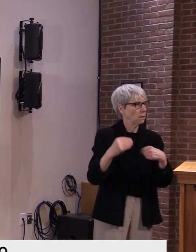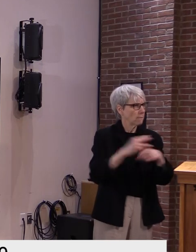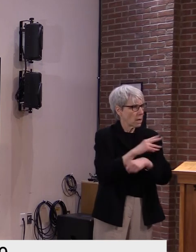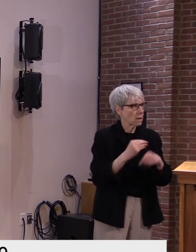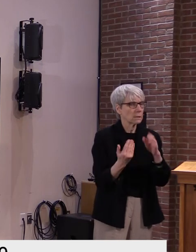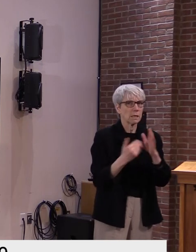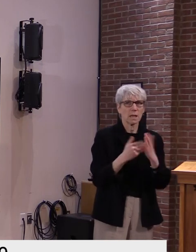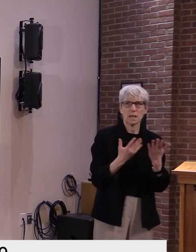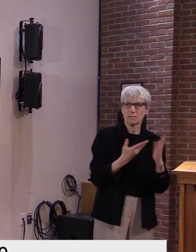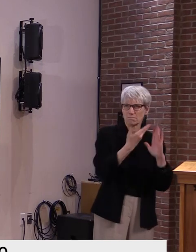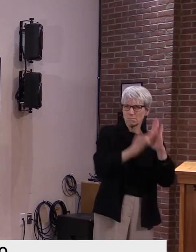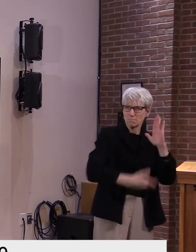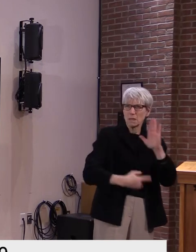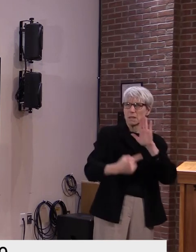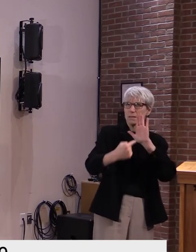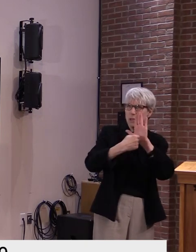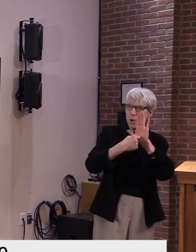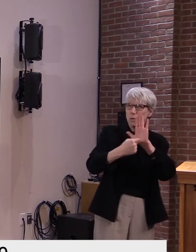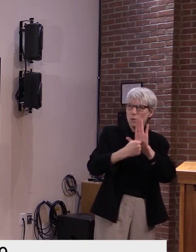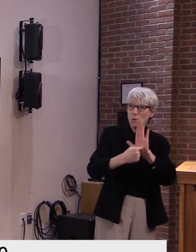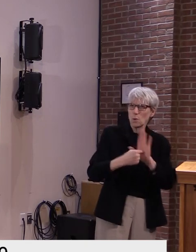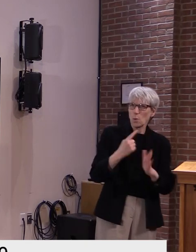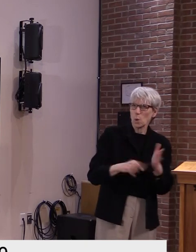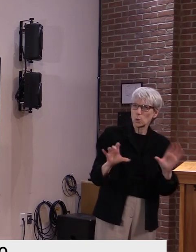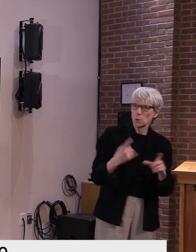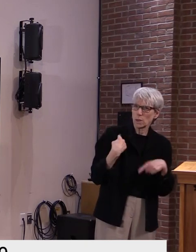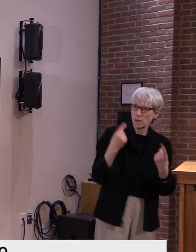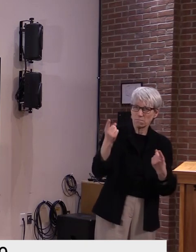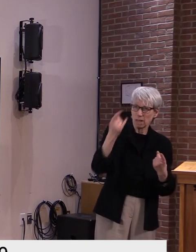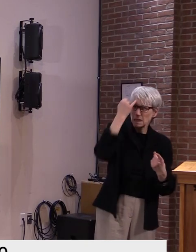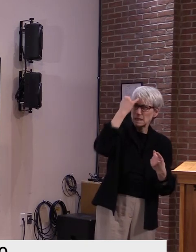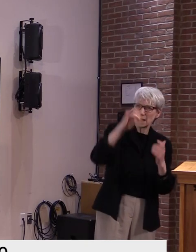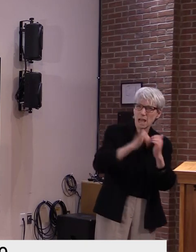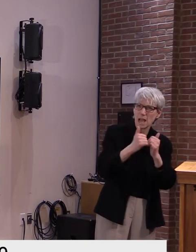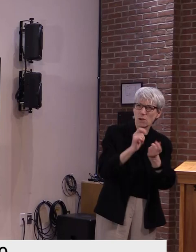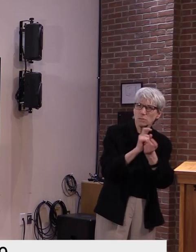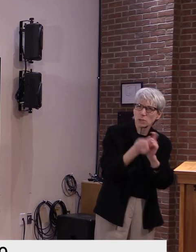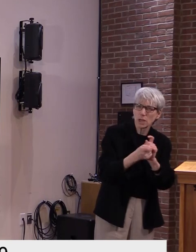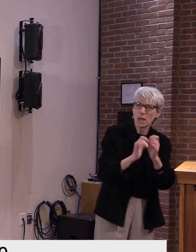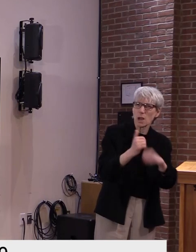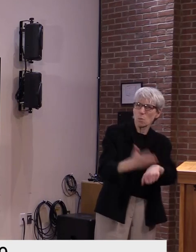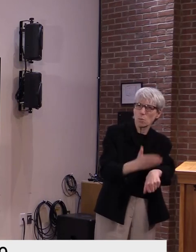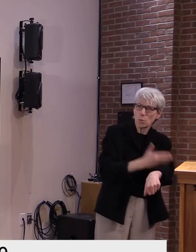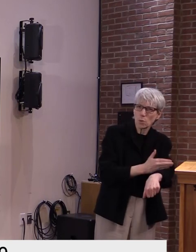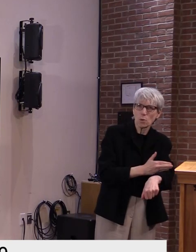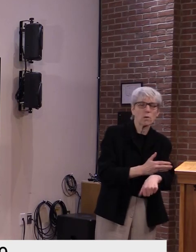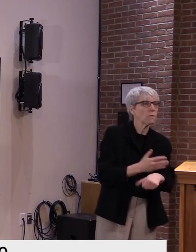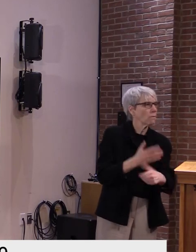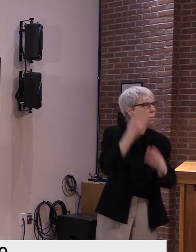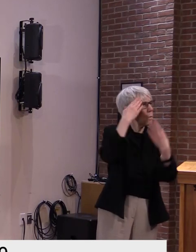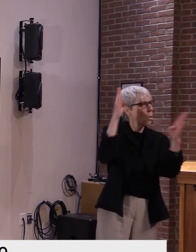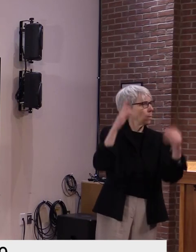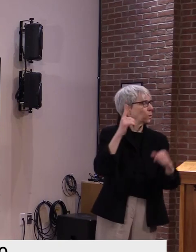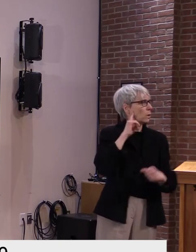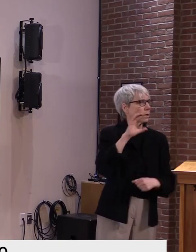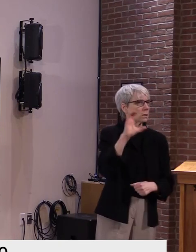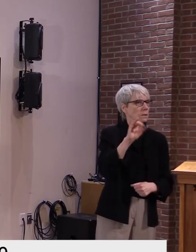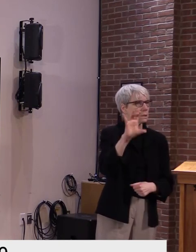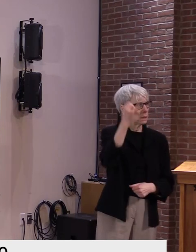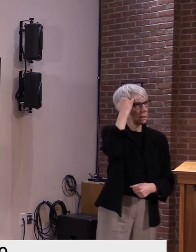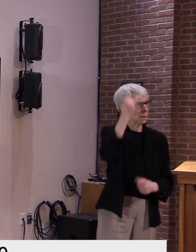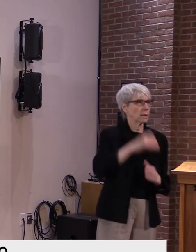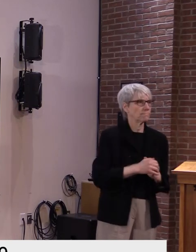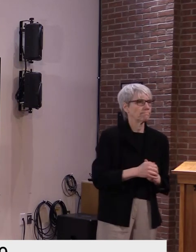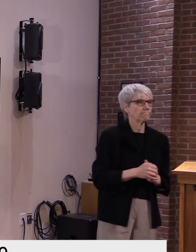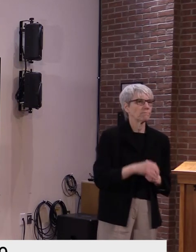not doing that we can do more effectively or have these facilities do more effectively. So that's sort of where the status